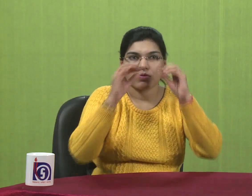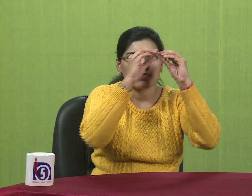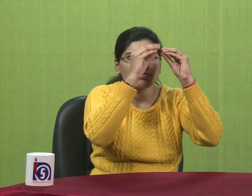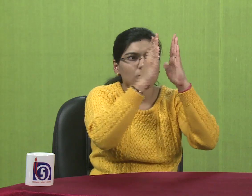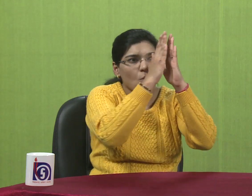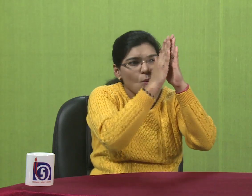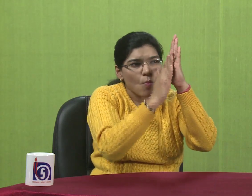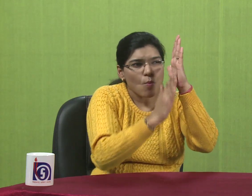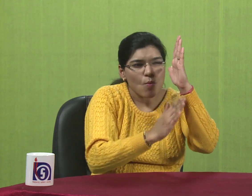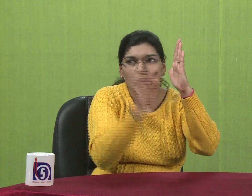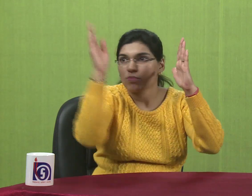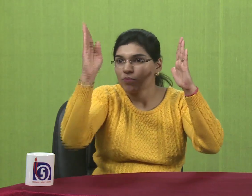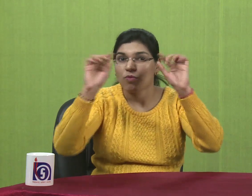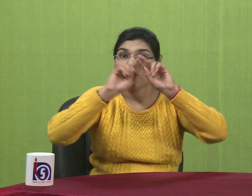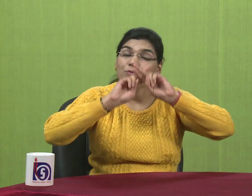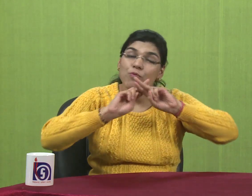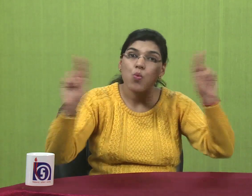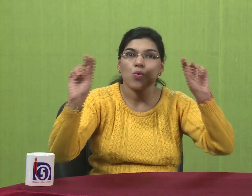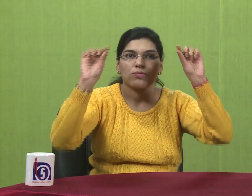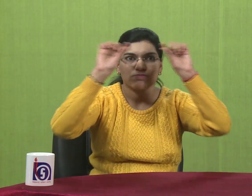justified, it will be written that ways.